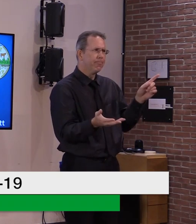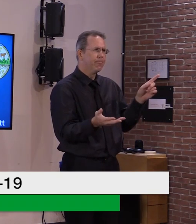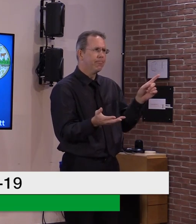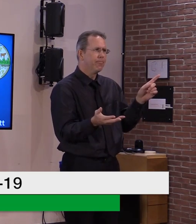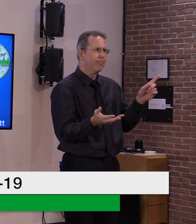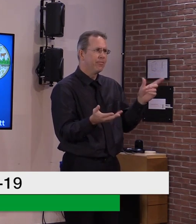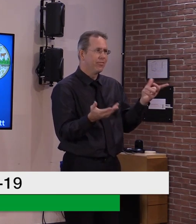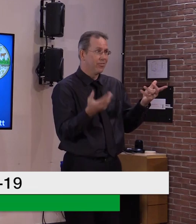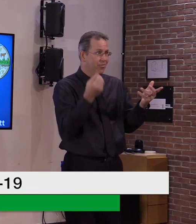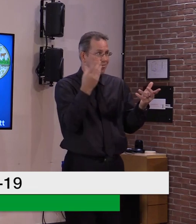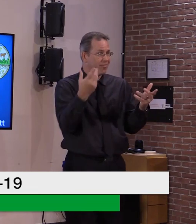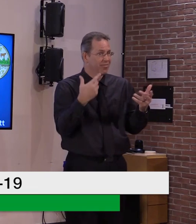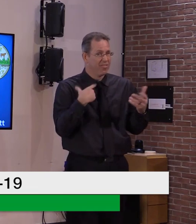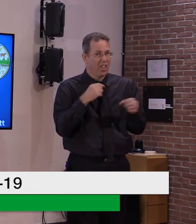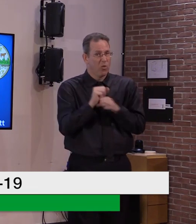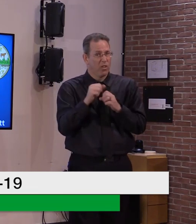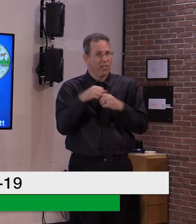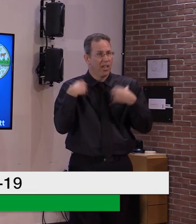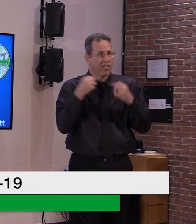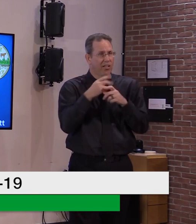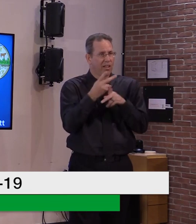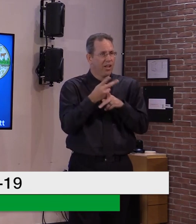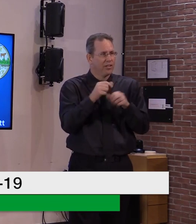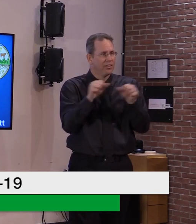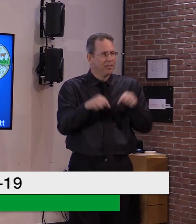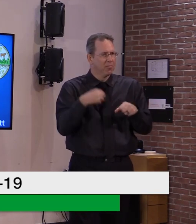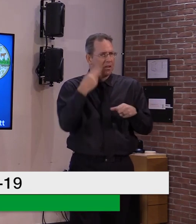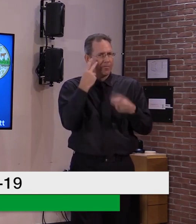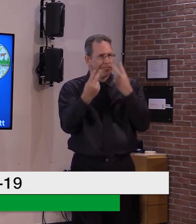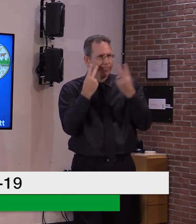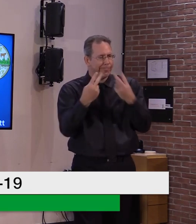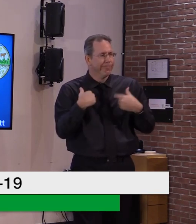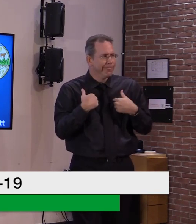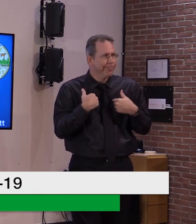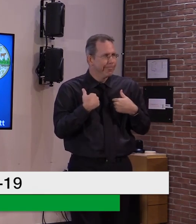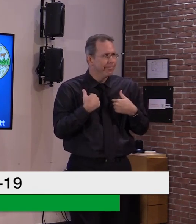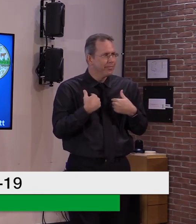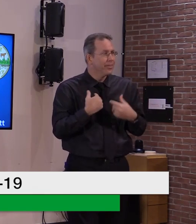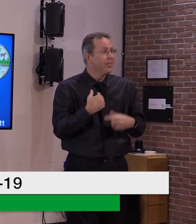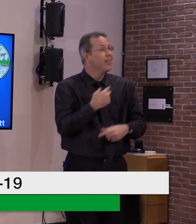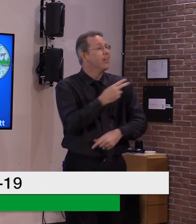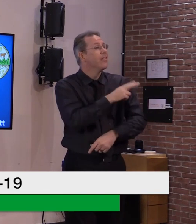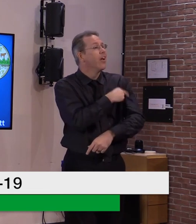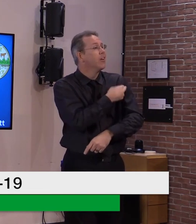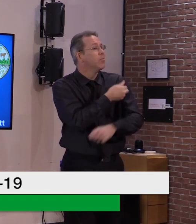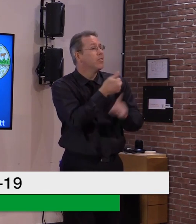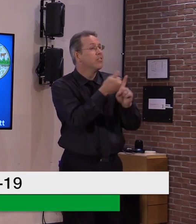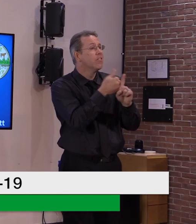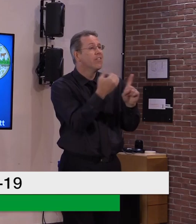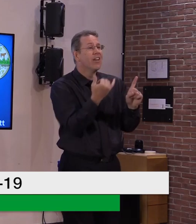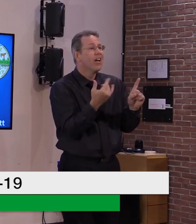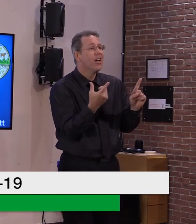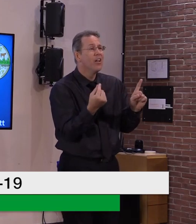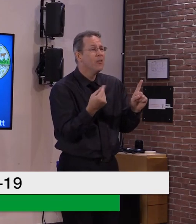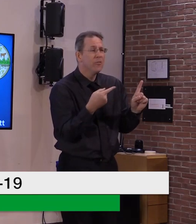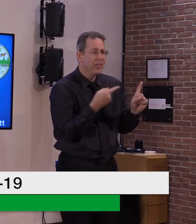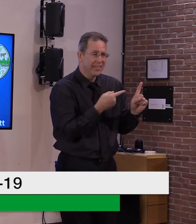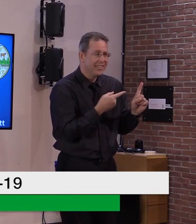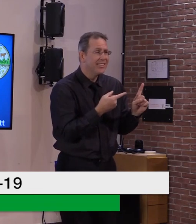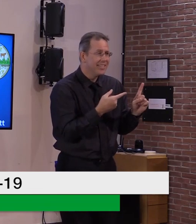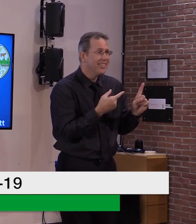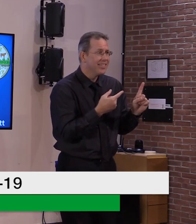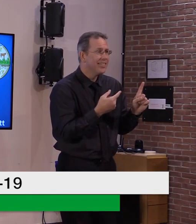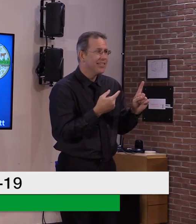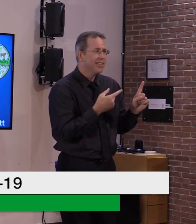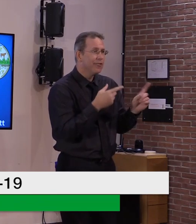the um the fact right now is that the hospital is not testing or having their doctors the attending physicians